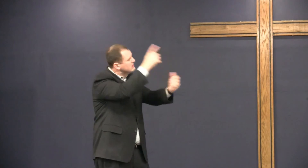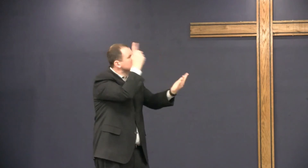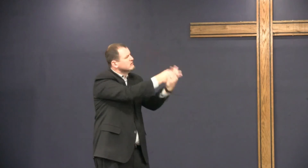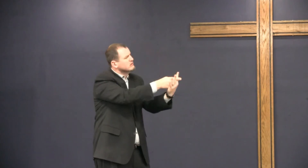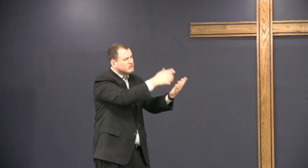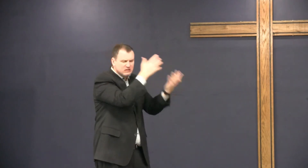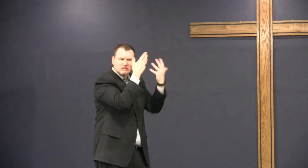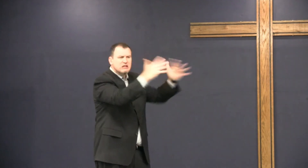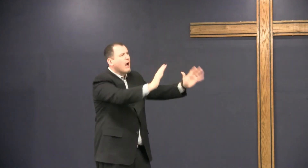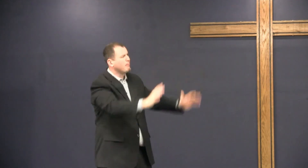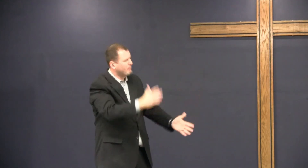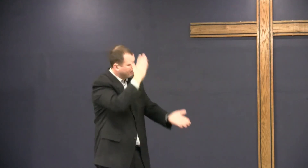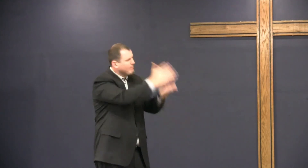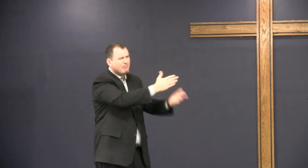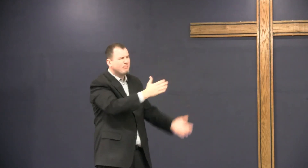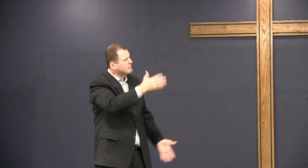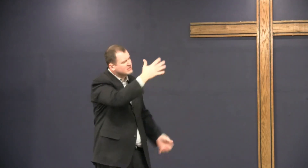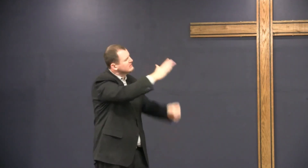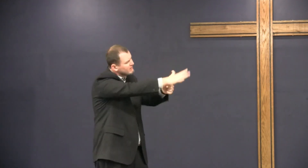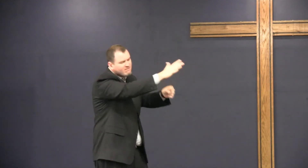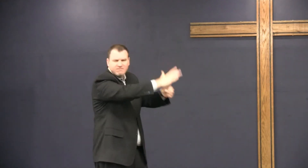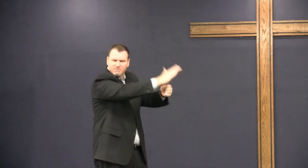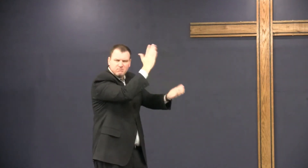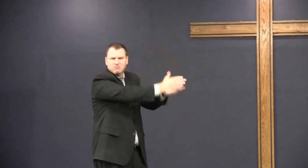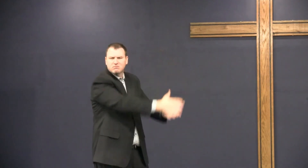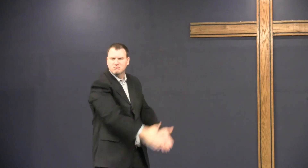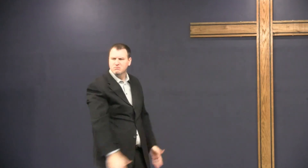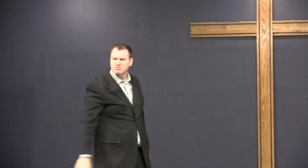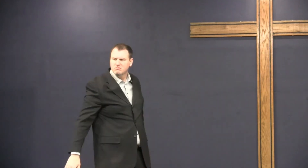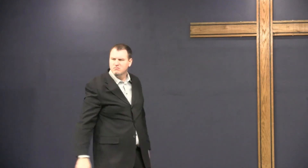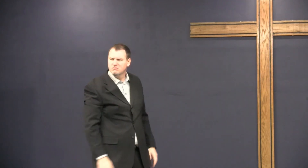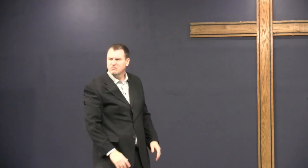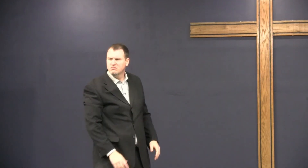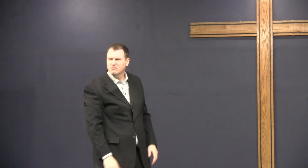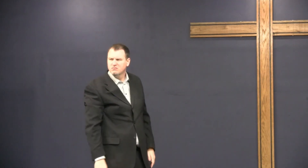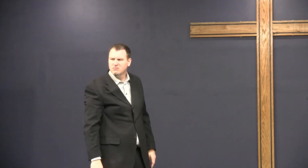Stop with the arrogancy here. This is enough.